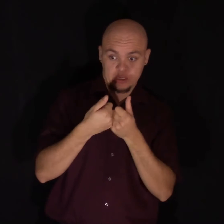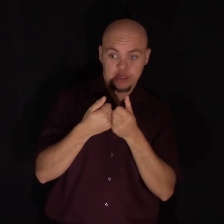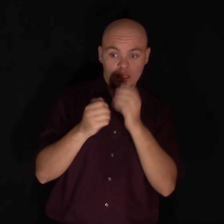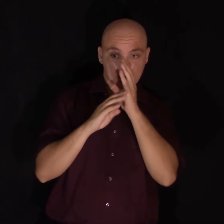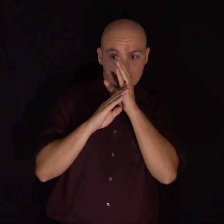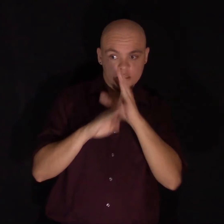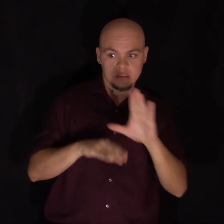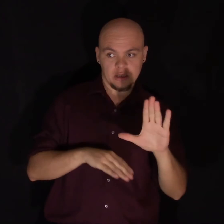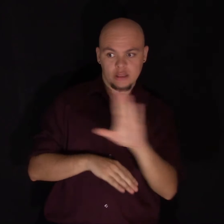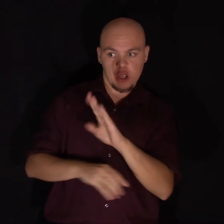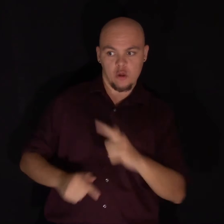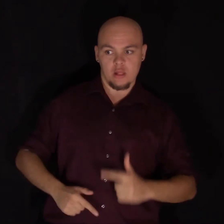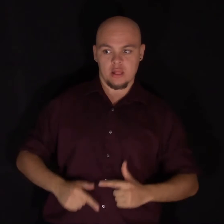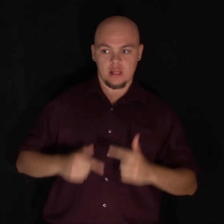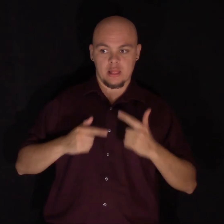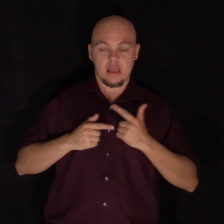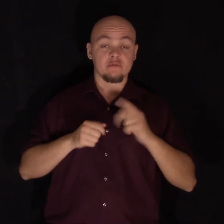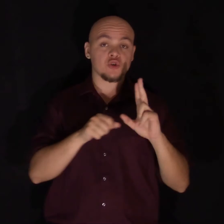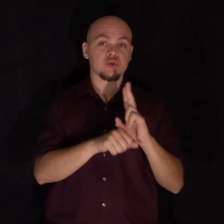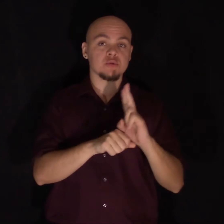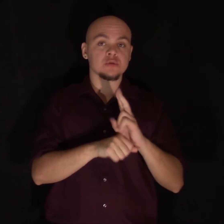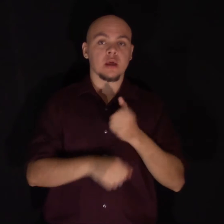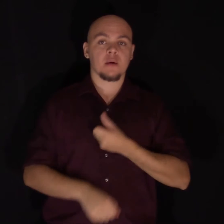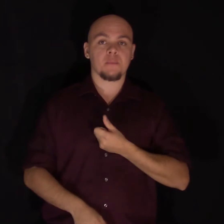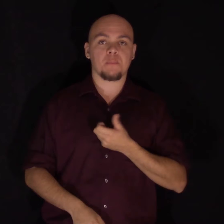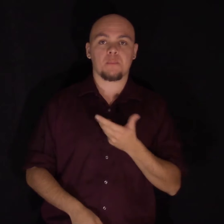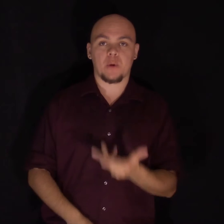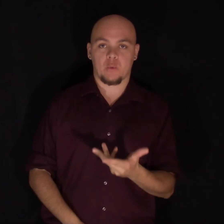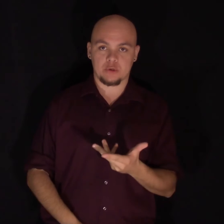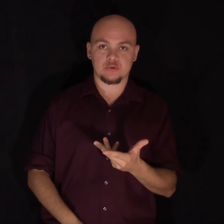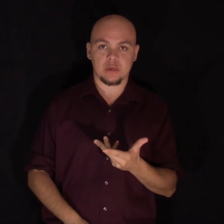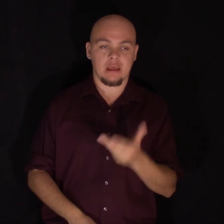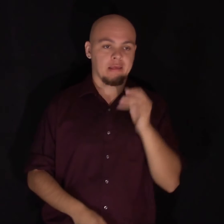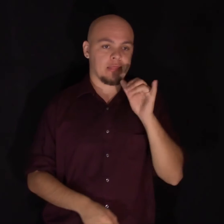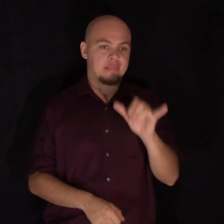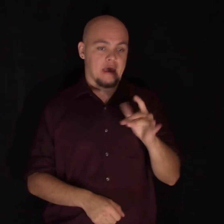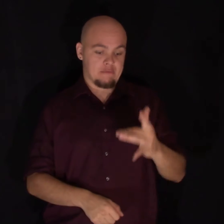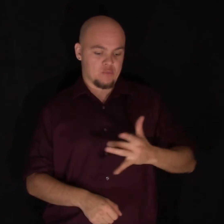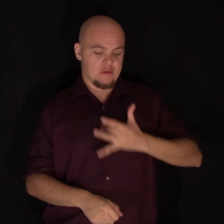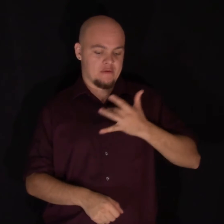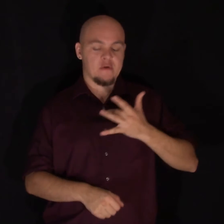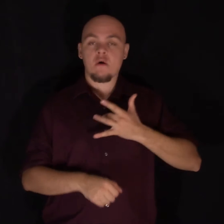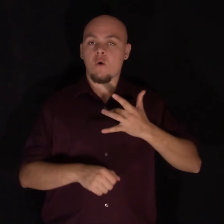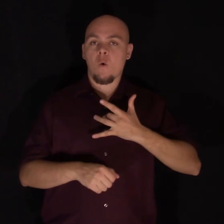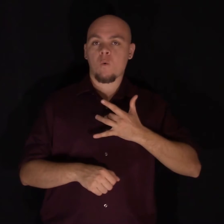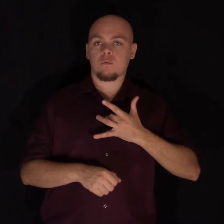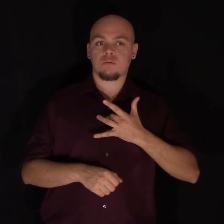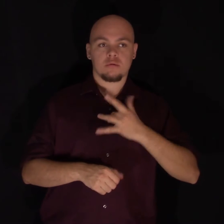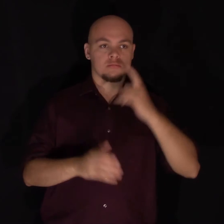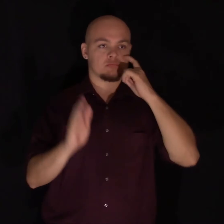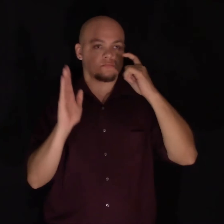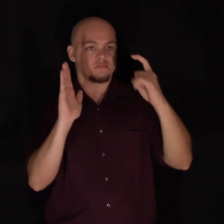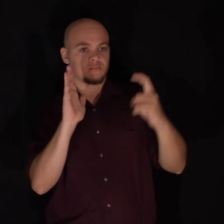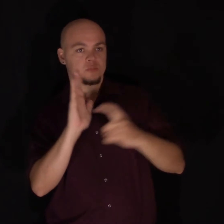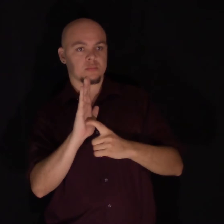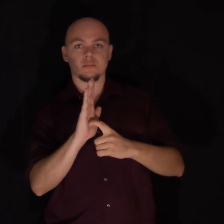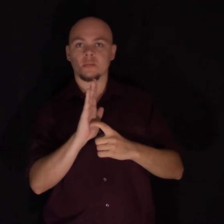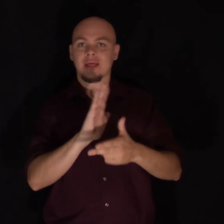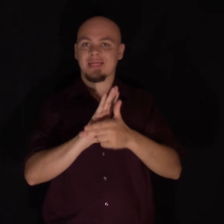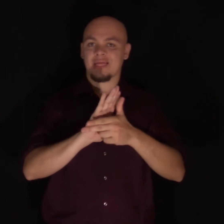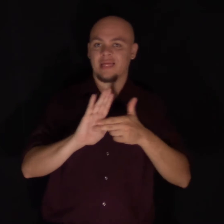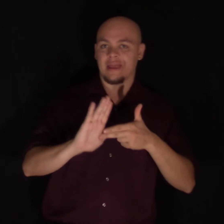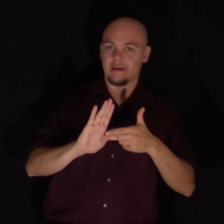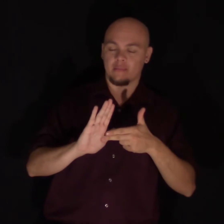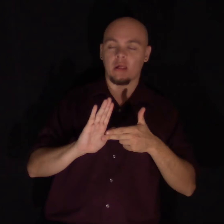in their own lives through poetry. We work together to fill those spaces, to recognize them, to name them,